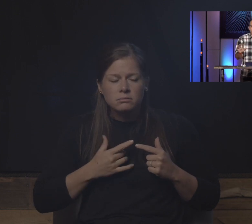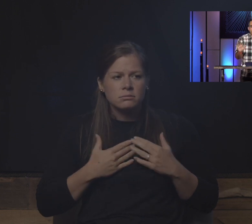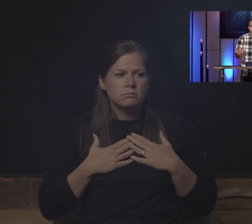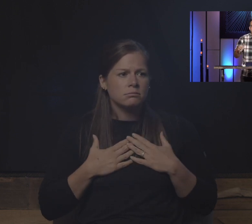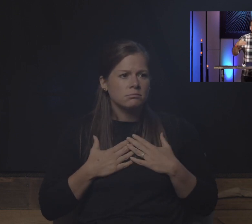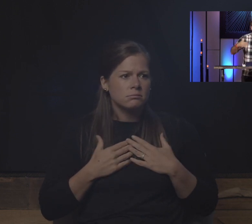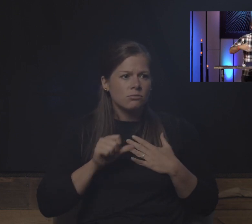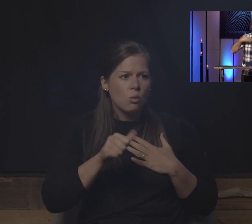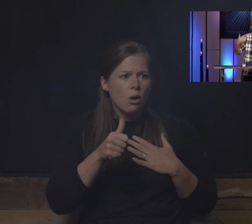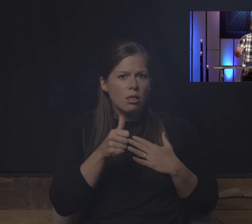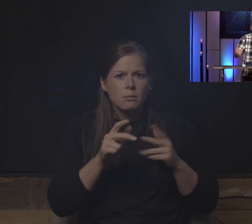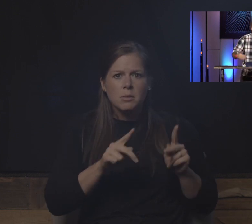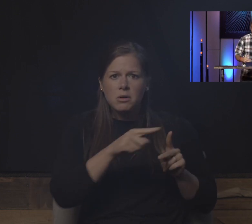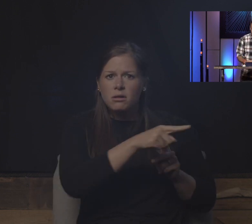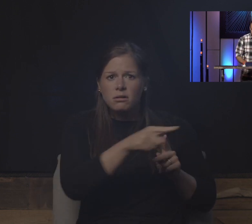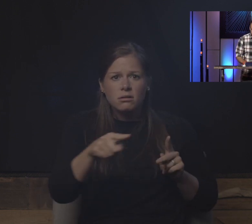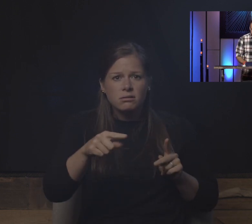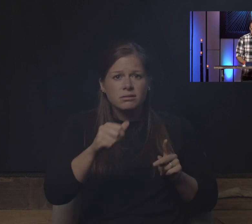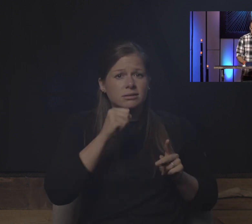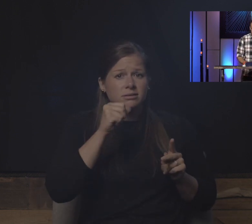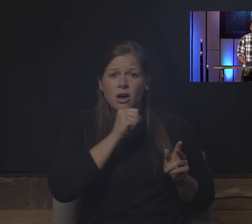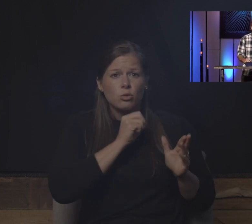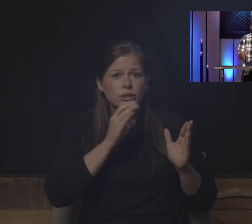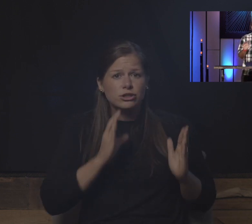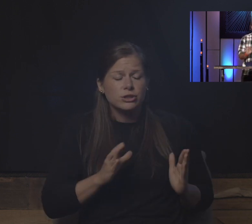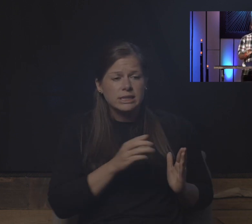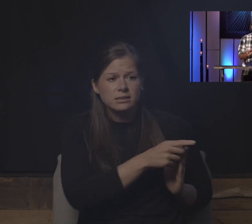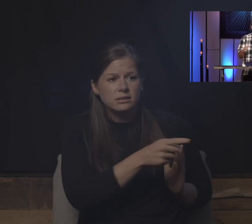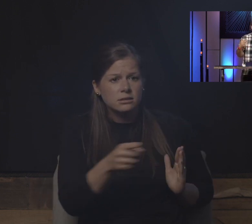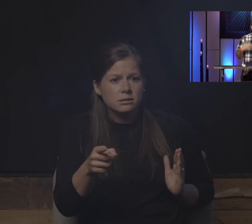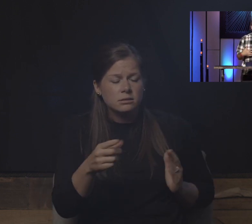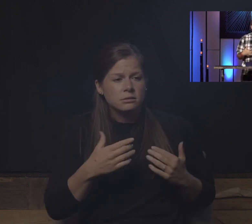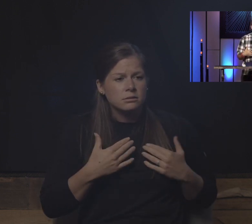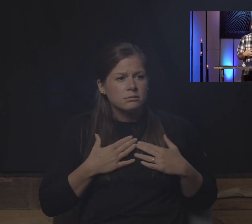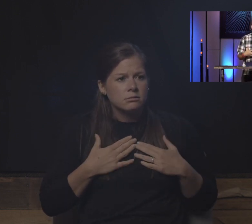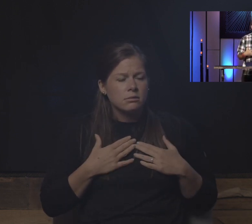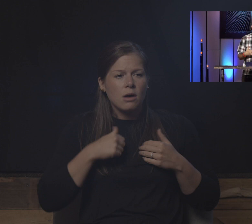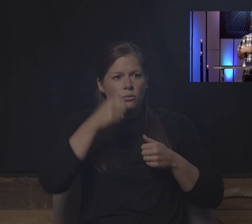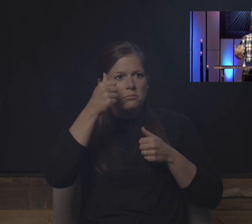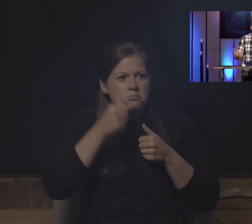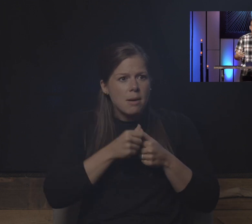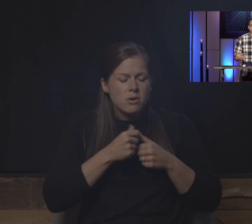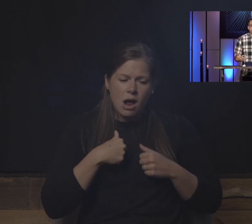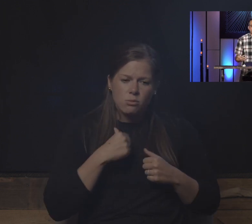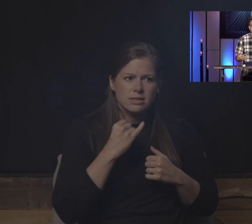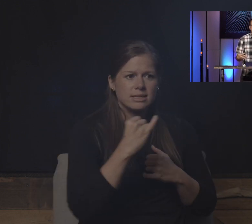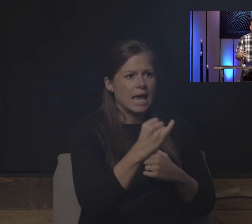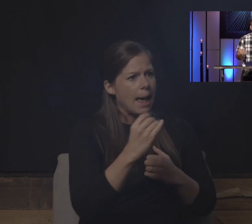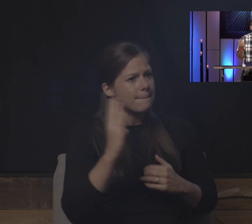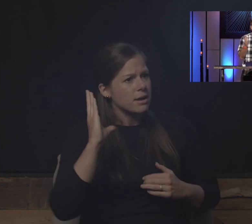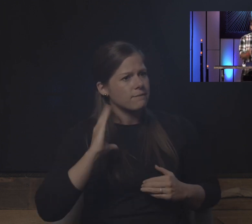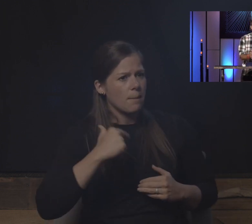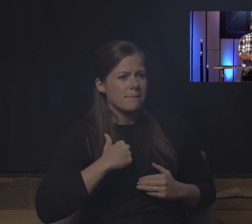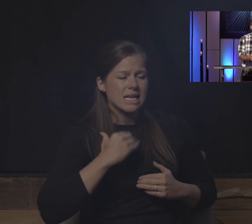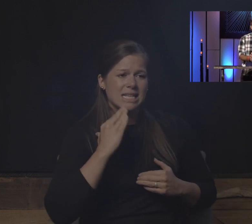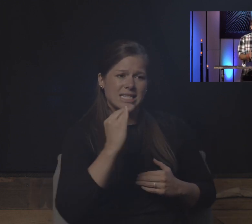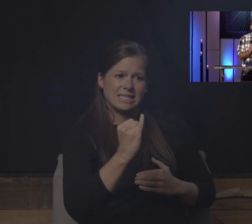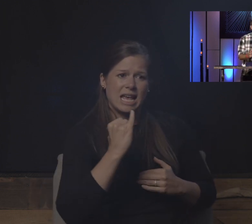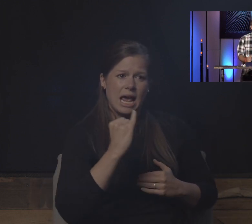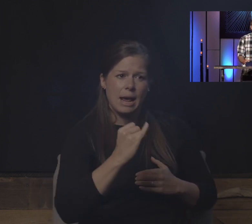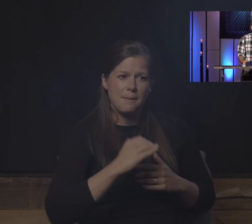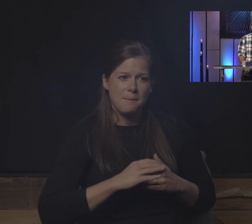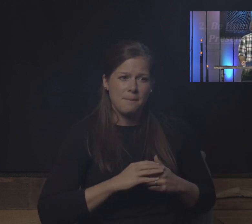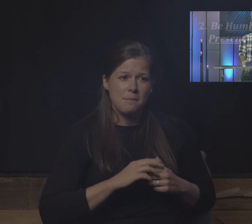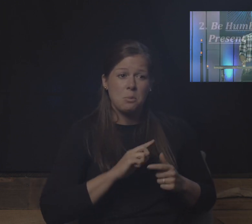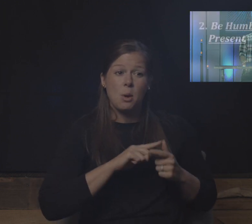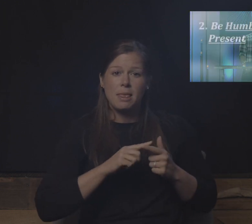ones that we know and love, we grow in love for them as we are humbled by our present. So point number 2, be humbled